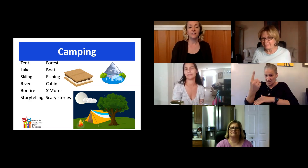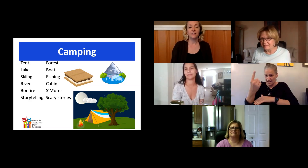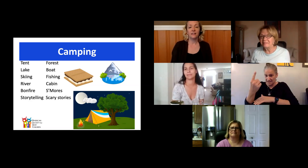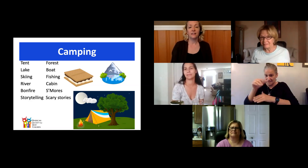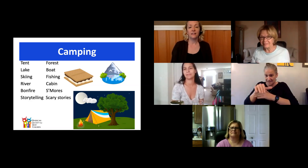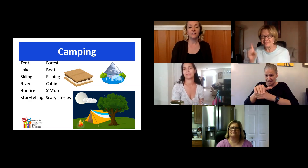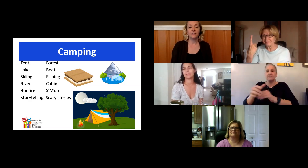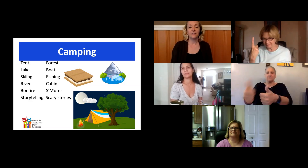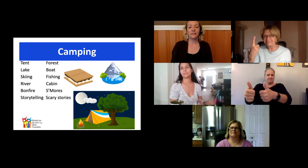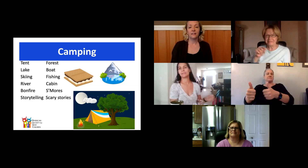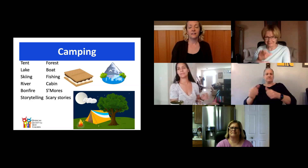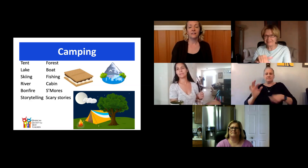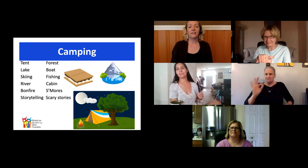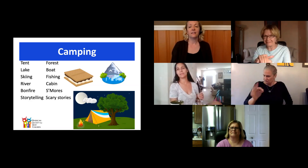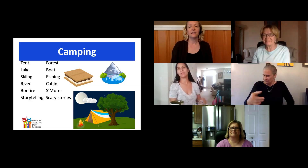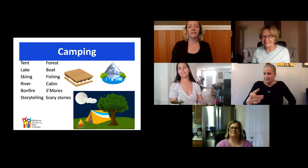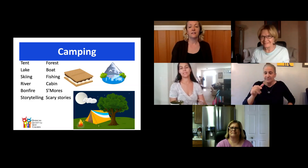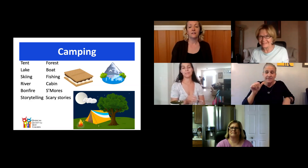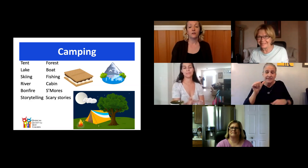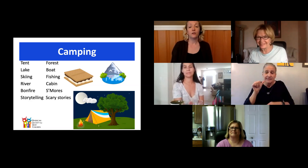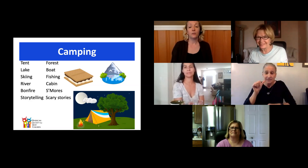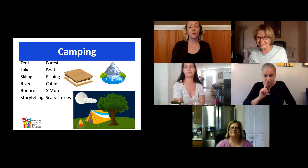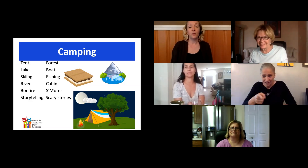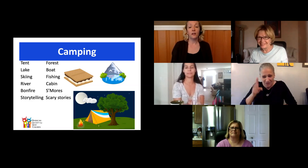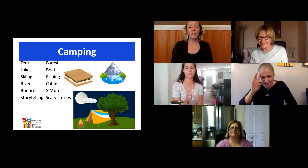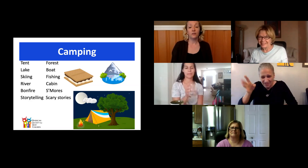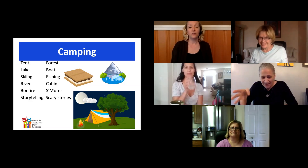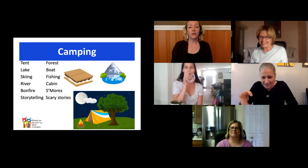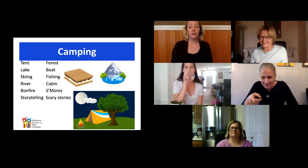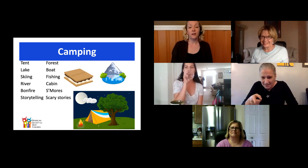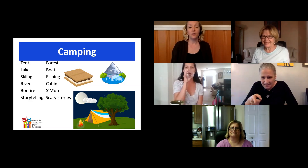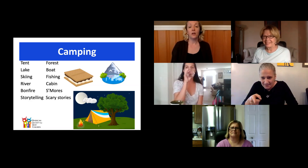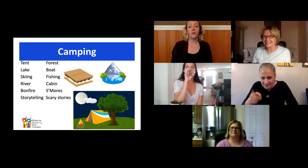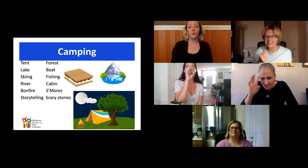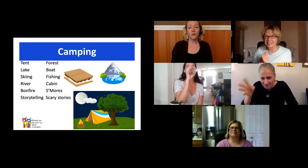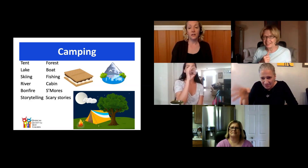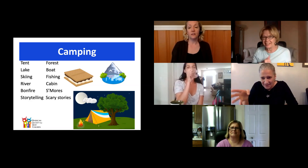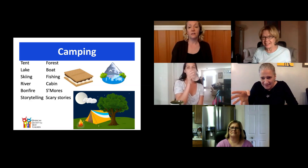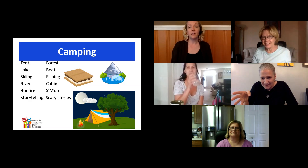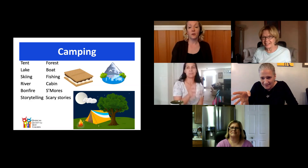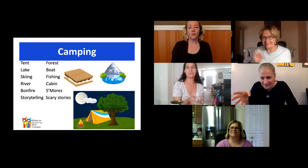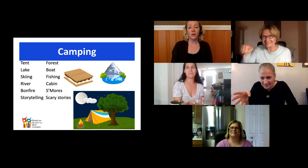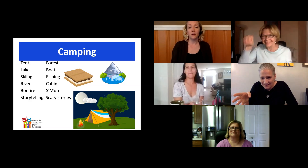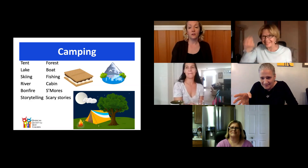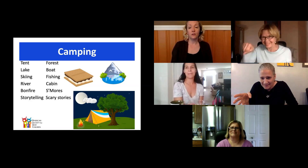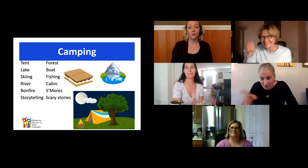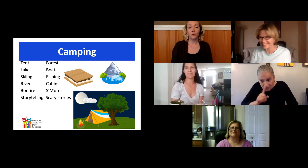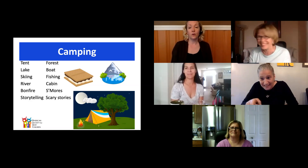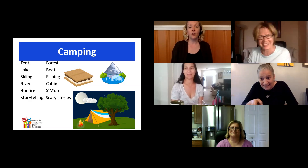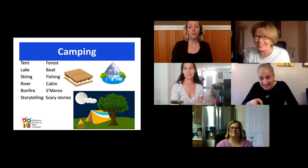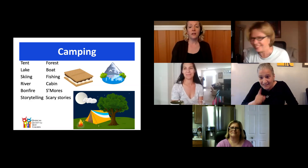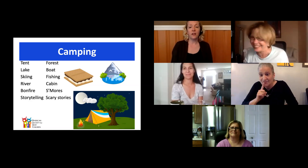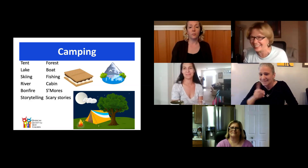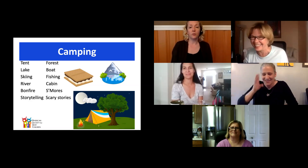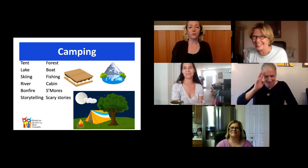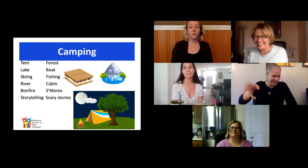So you slept one night yesterday? Okay, one night camping. Okay, so are you making that up? Did that really happen?